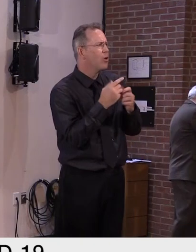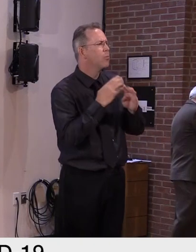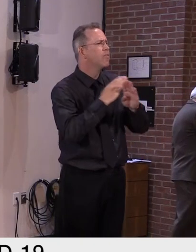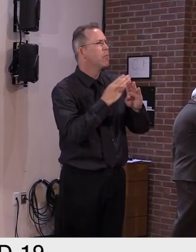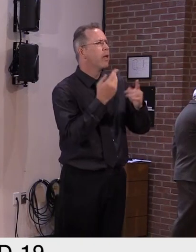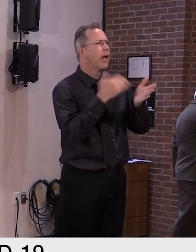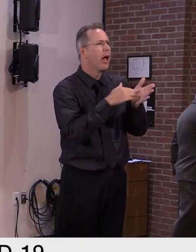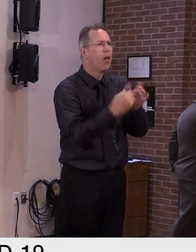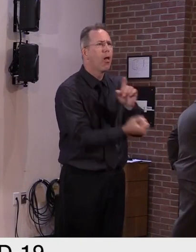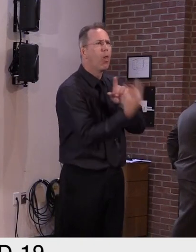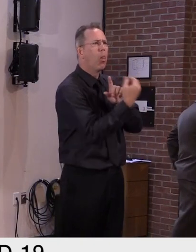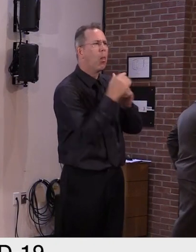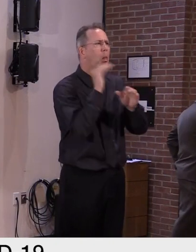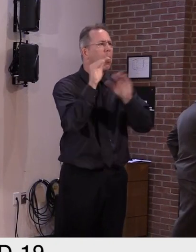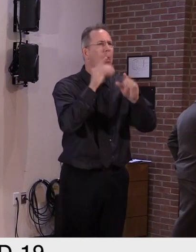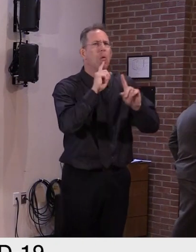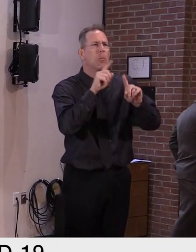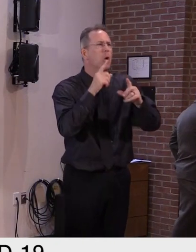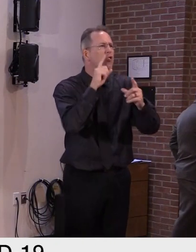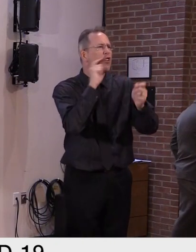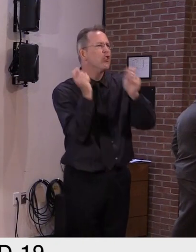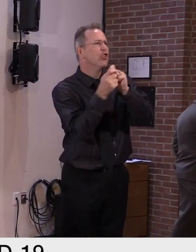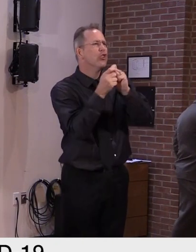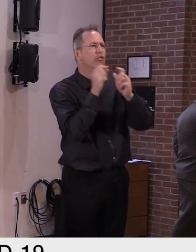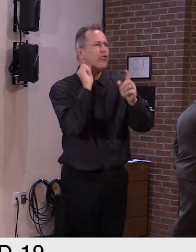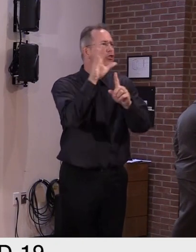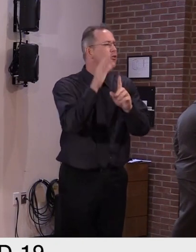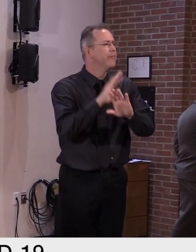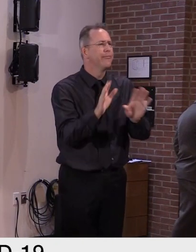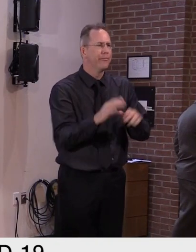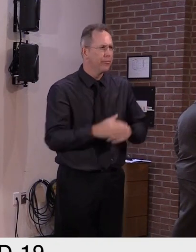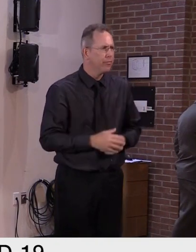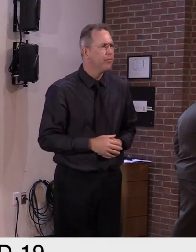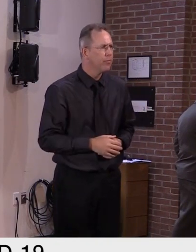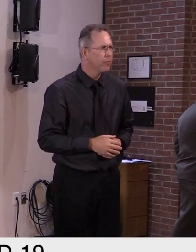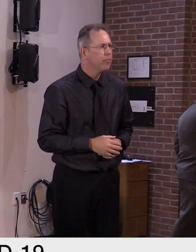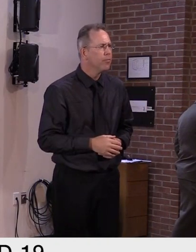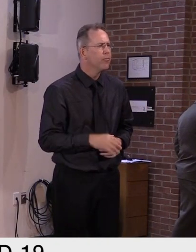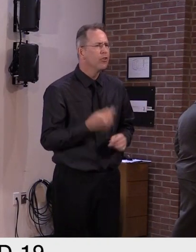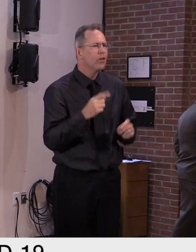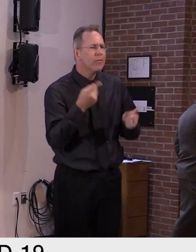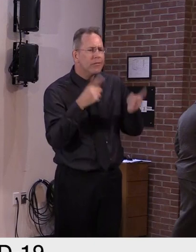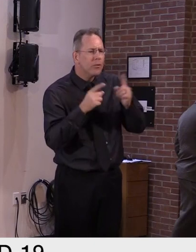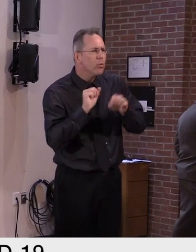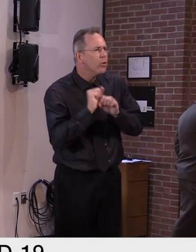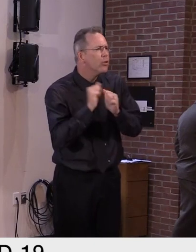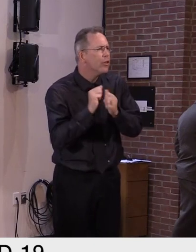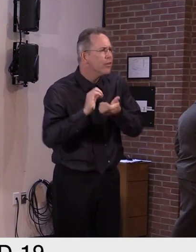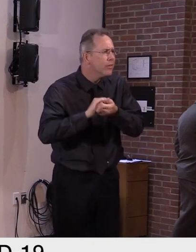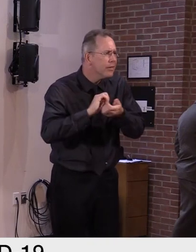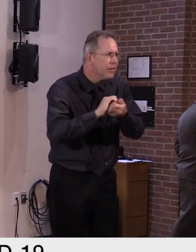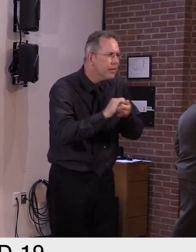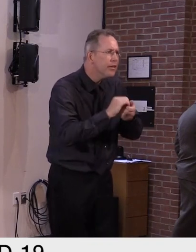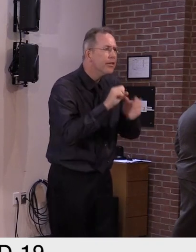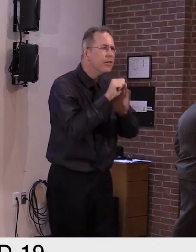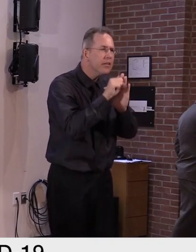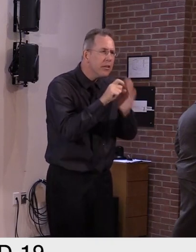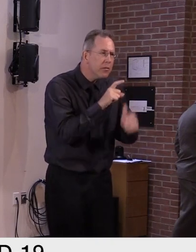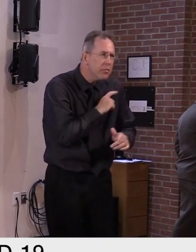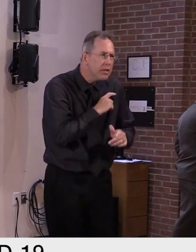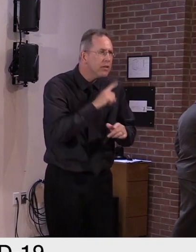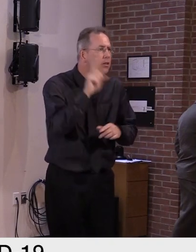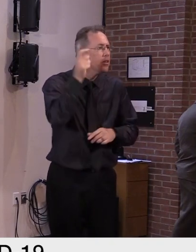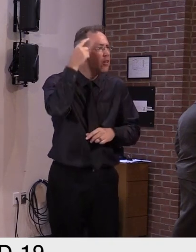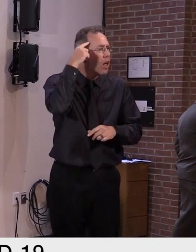think it's a joint effort amongst many, not just the state police, but we're engaged with our federal partners as well, trying to work as